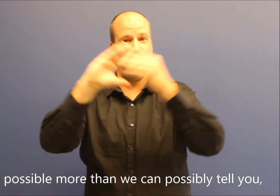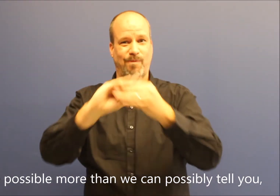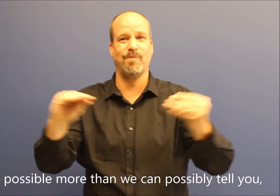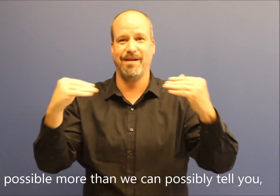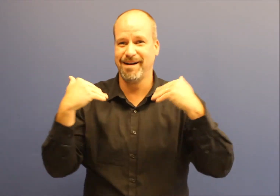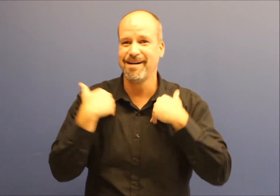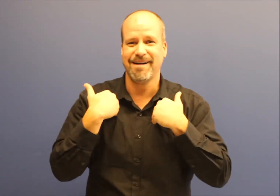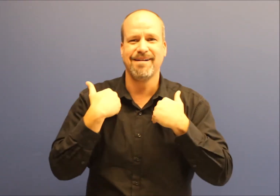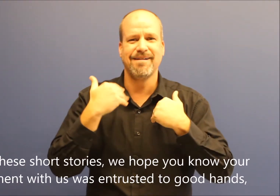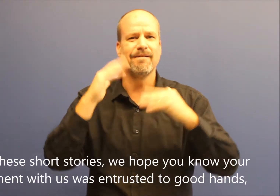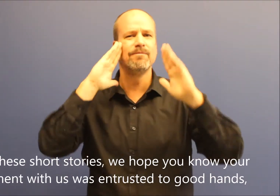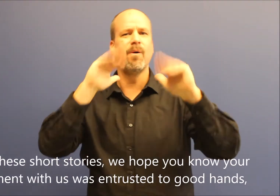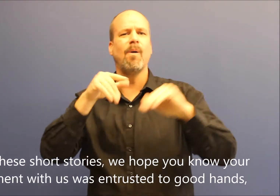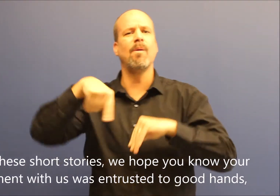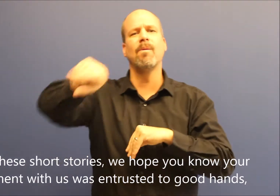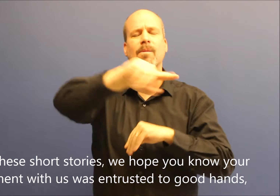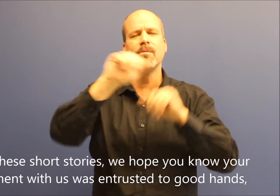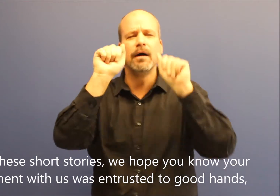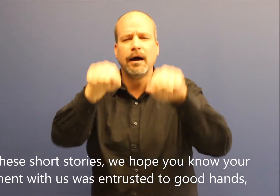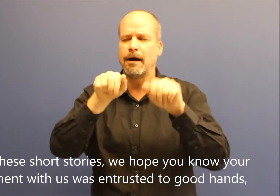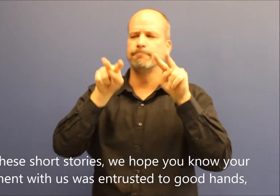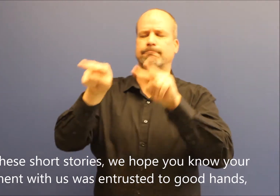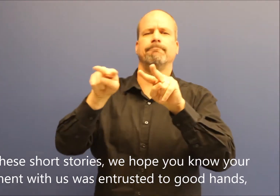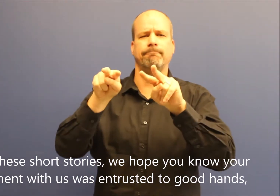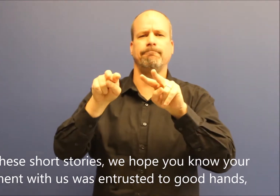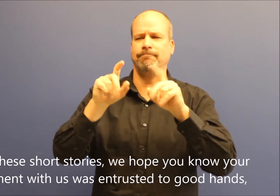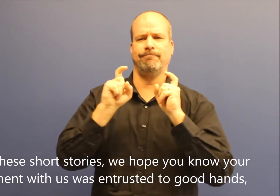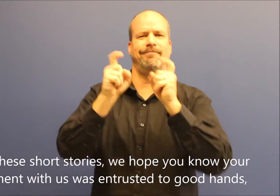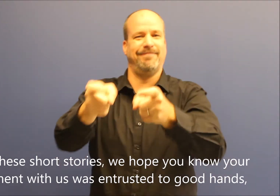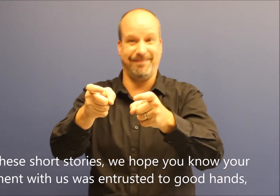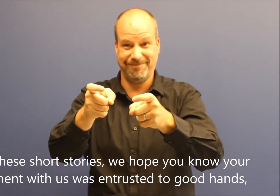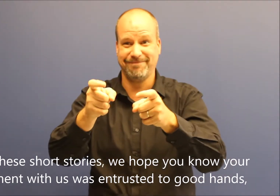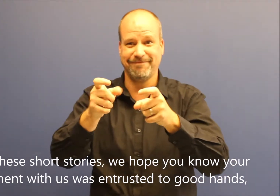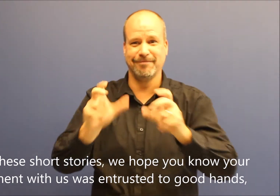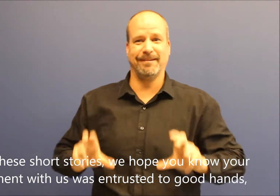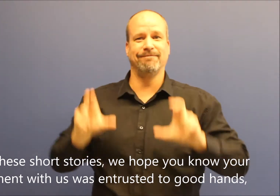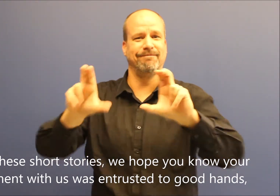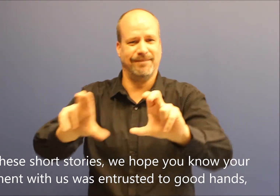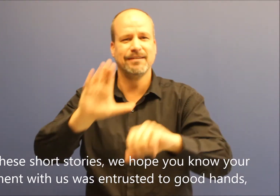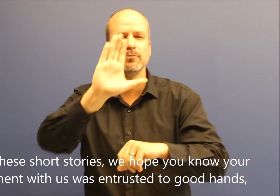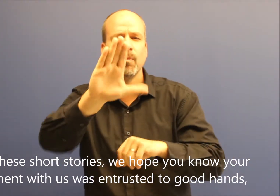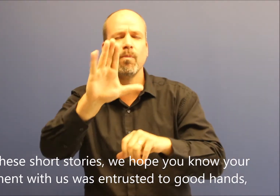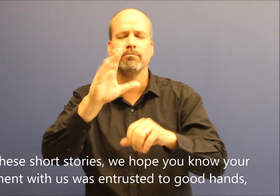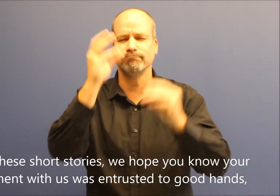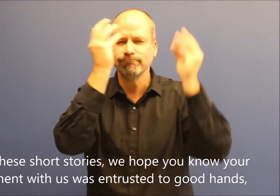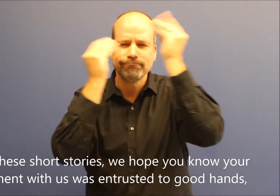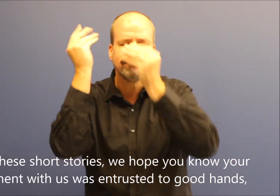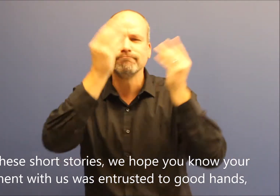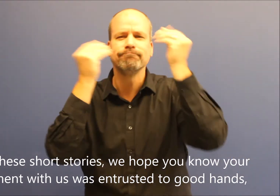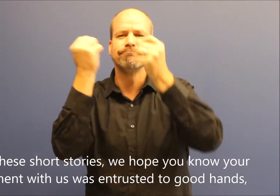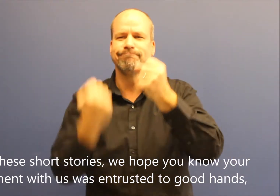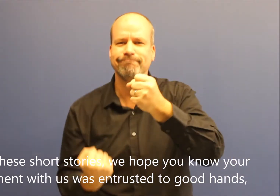But in these short stories, we hope you know your investment with us was entrusted to good